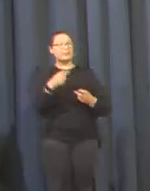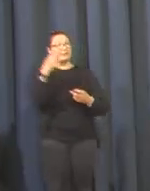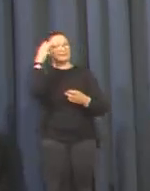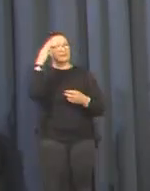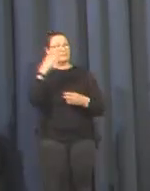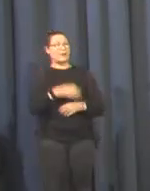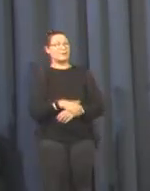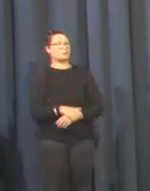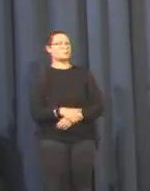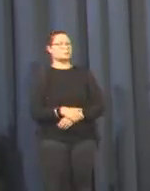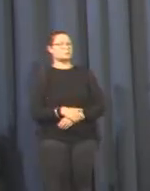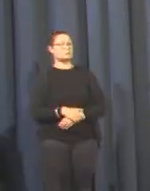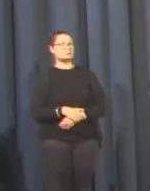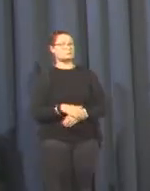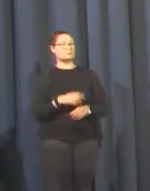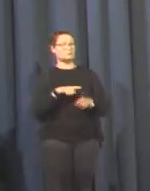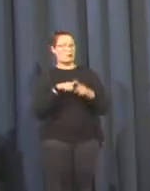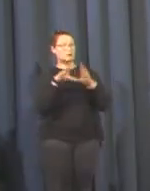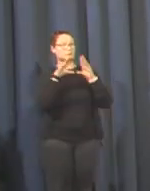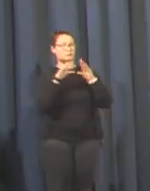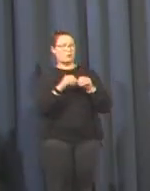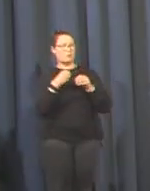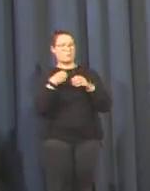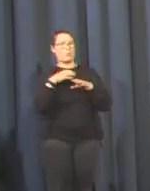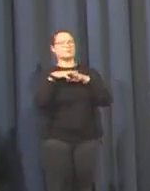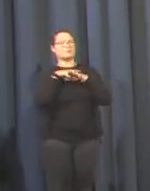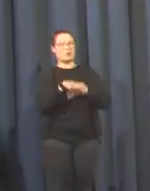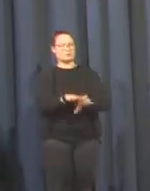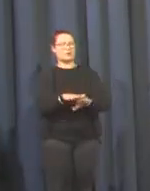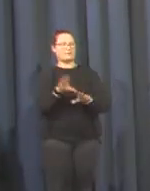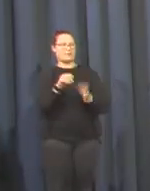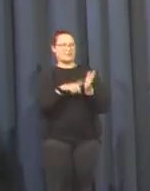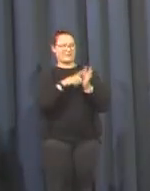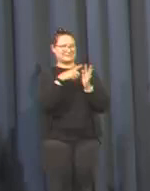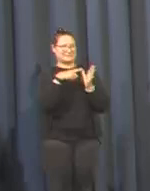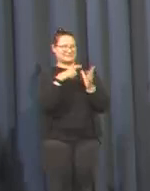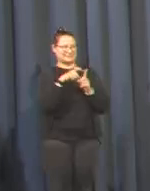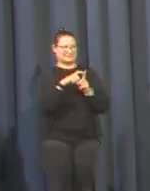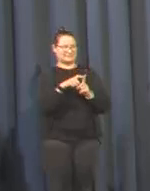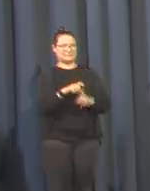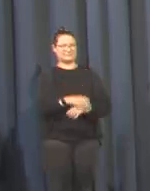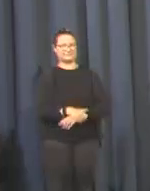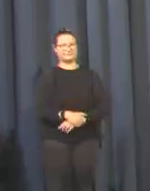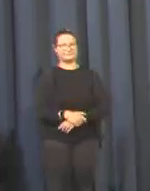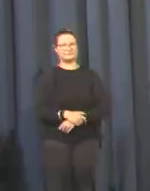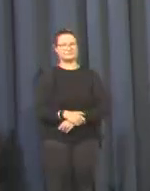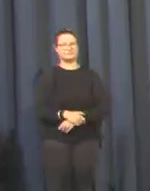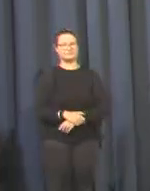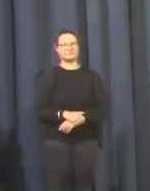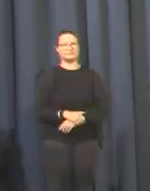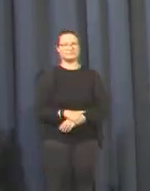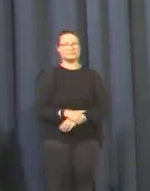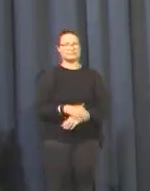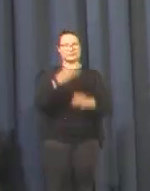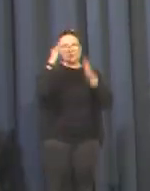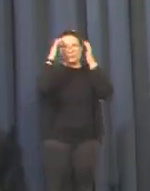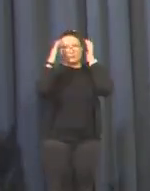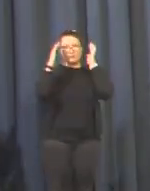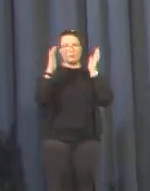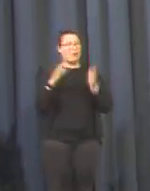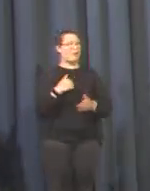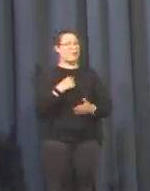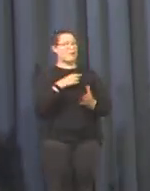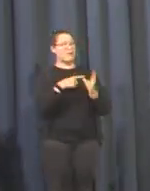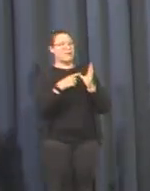risk there might be? Kia ora. I'll just add one other thing to that. We did